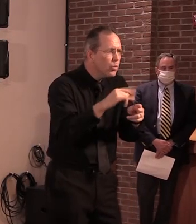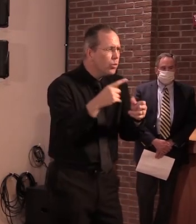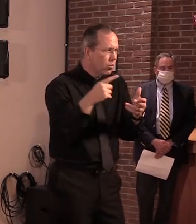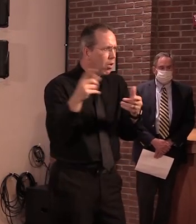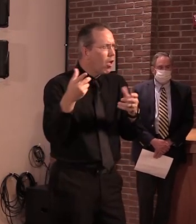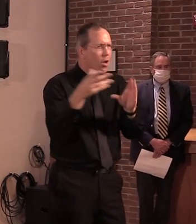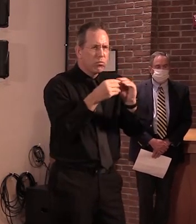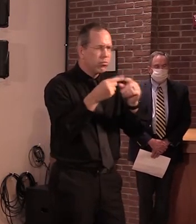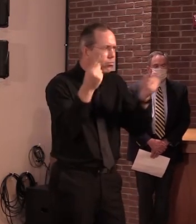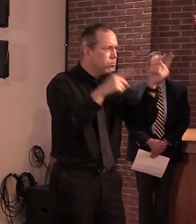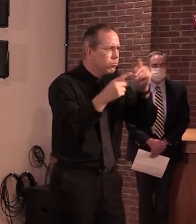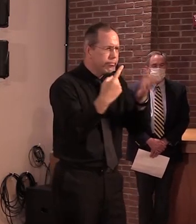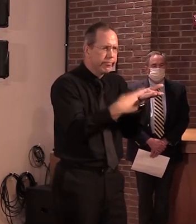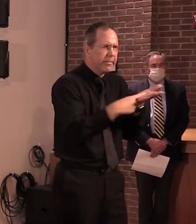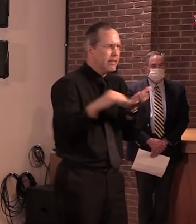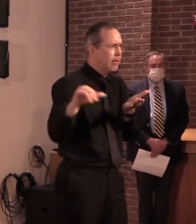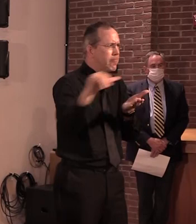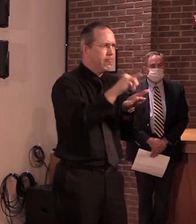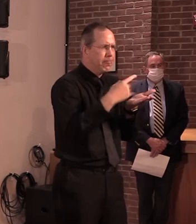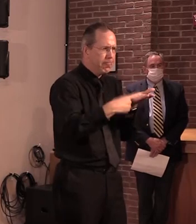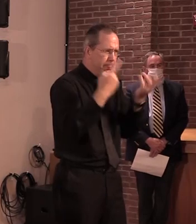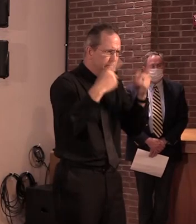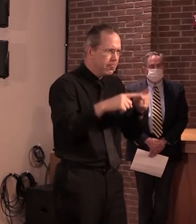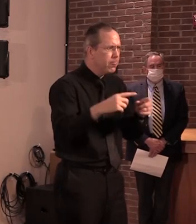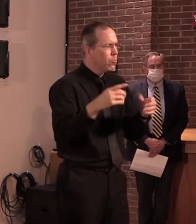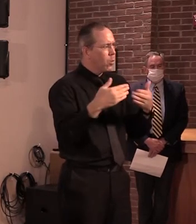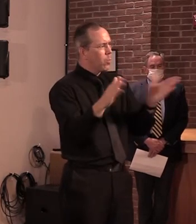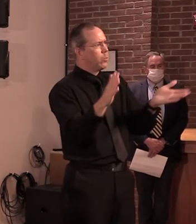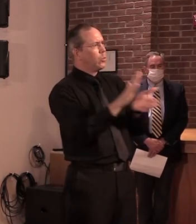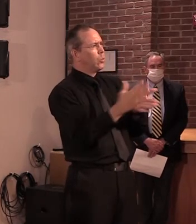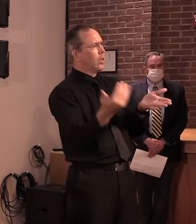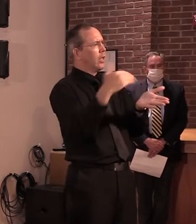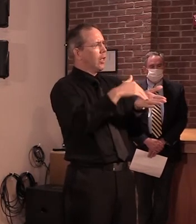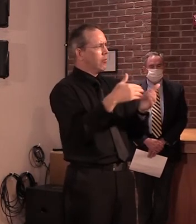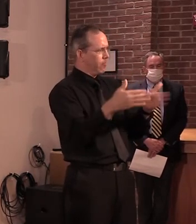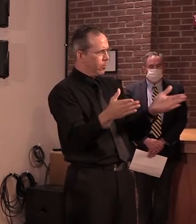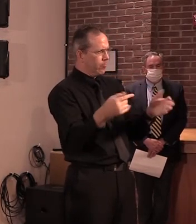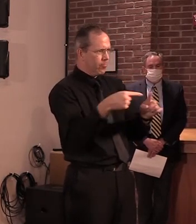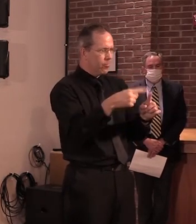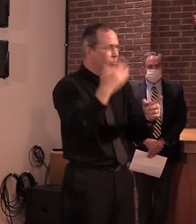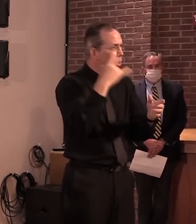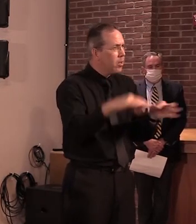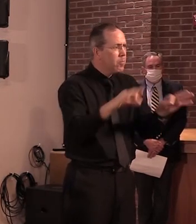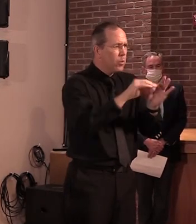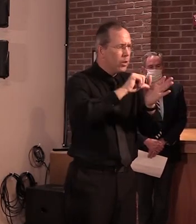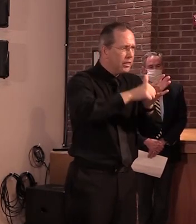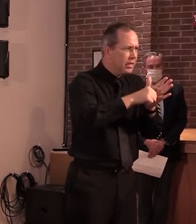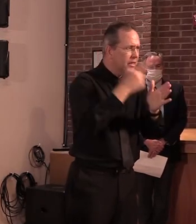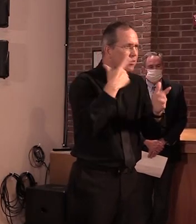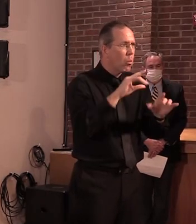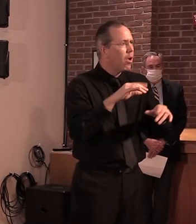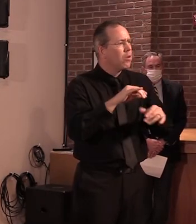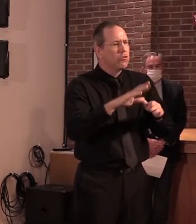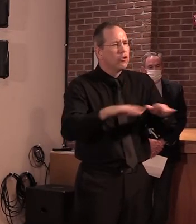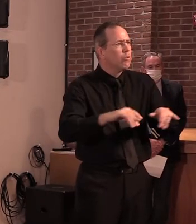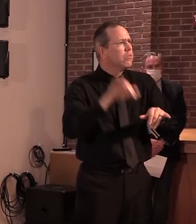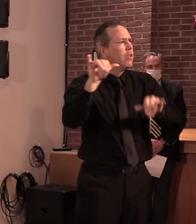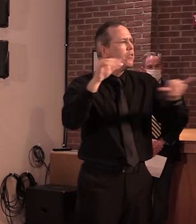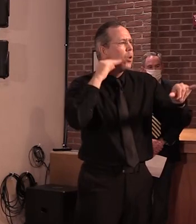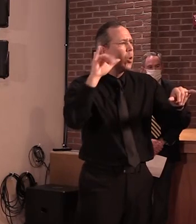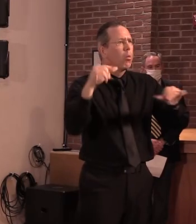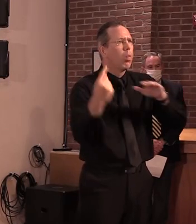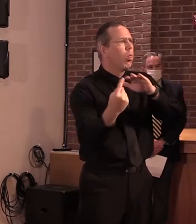settings. They also recognize the negative social and developmental consequences of not having